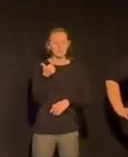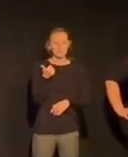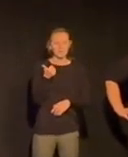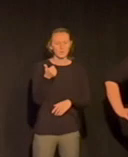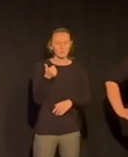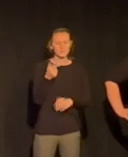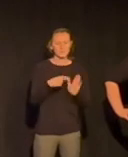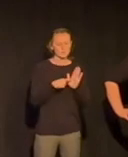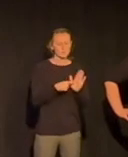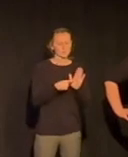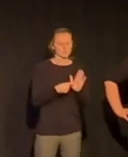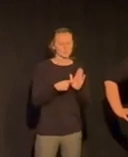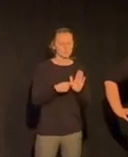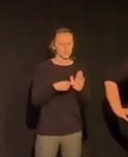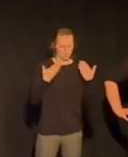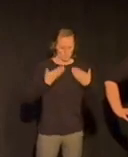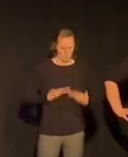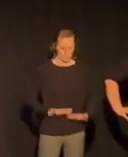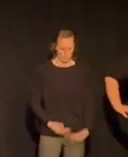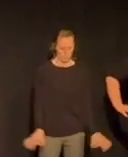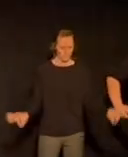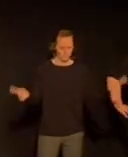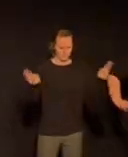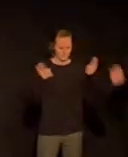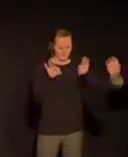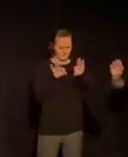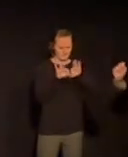yourself to be worthy.